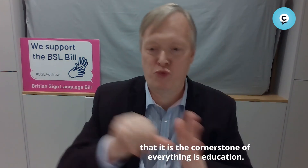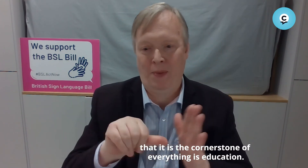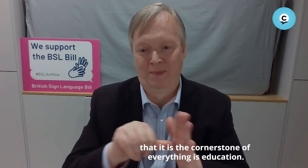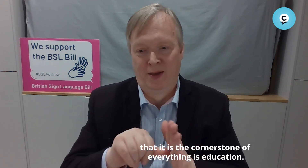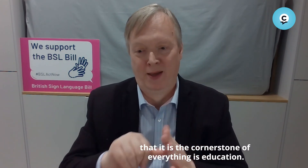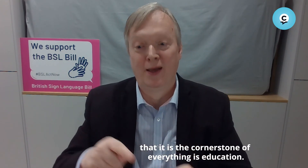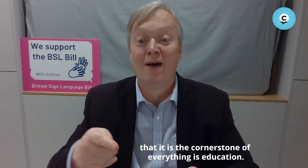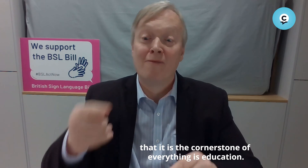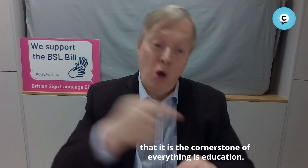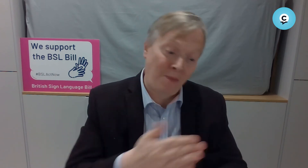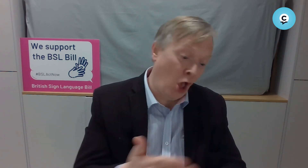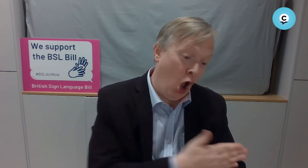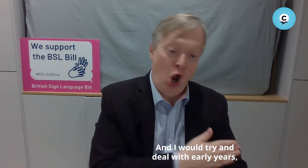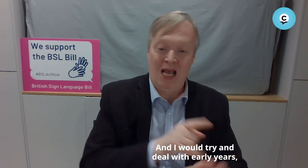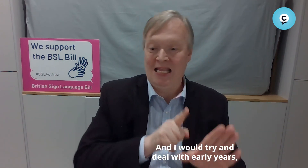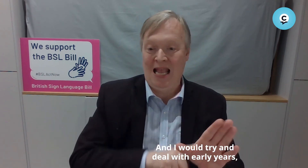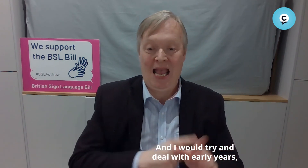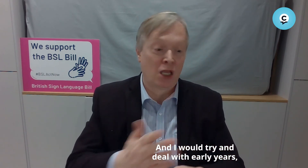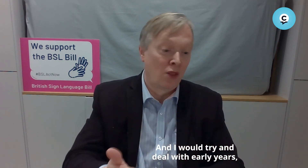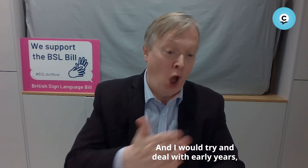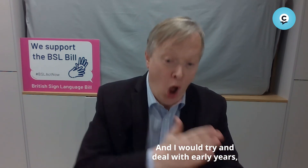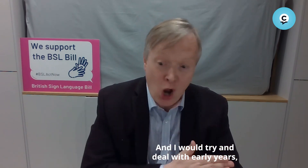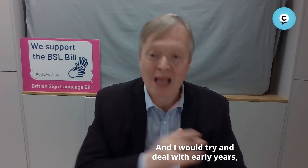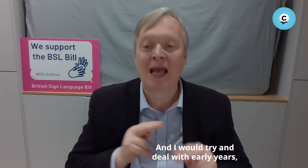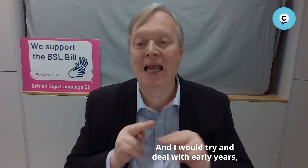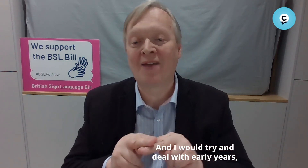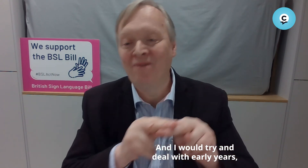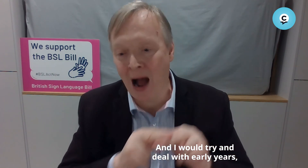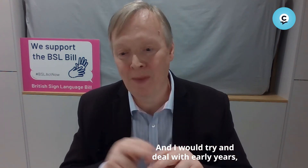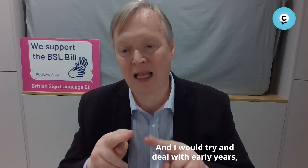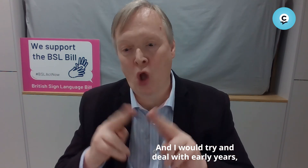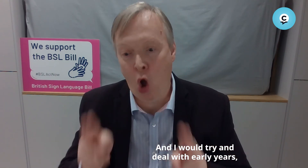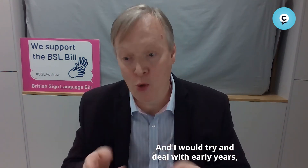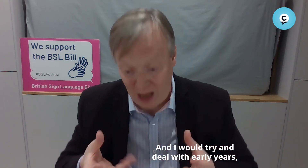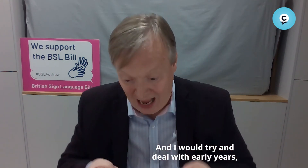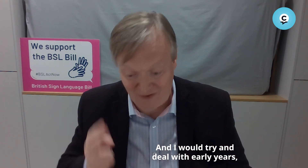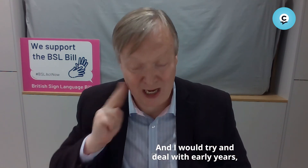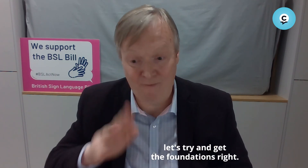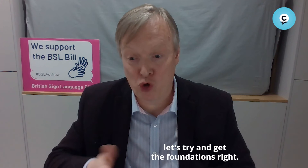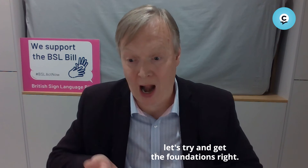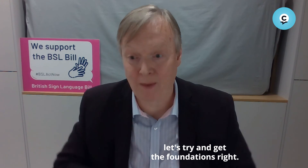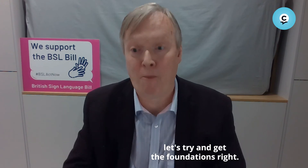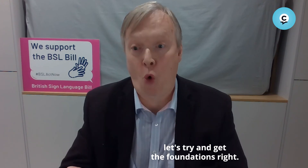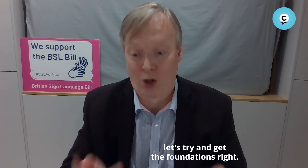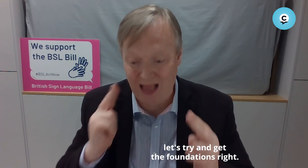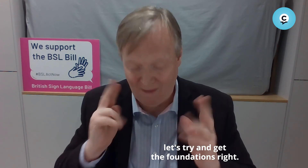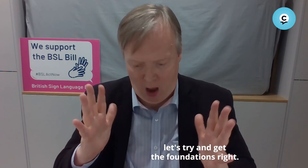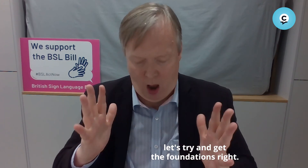is education. And I would try and deal with early years. Let's try and get the